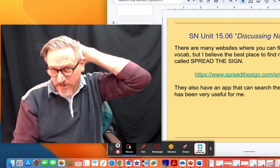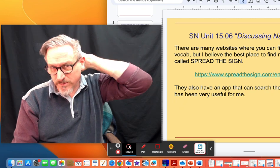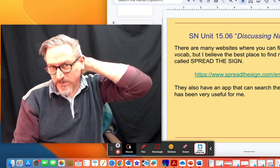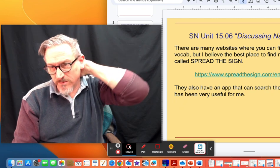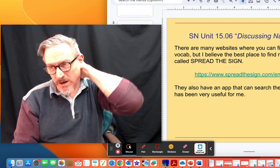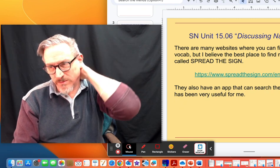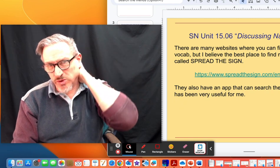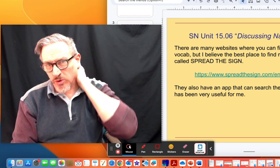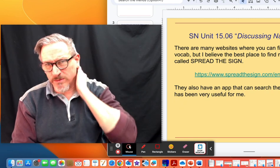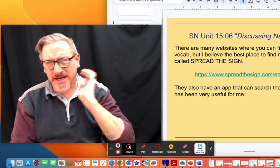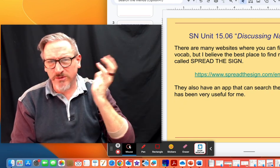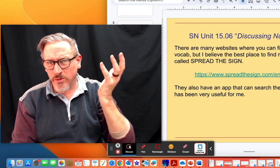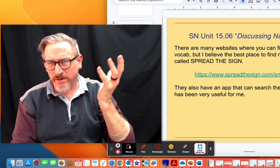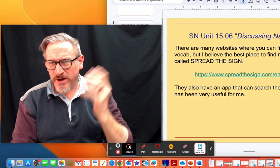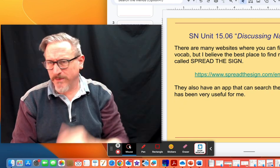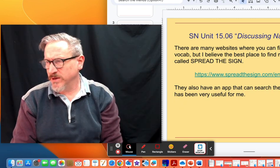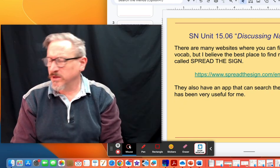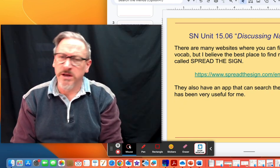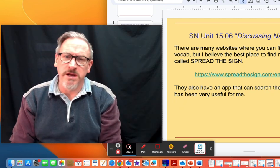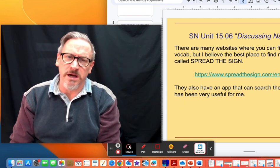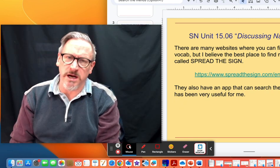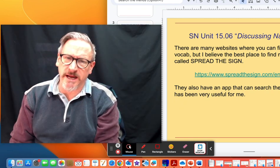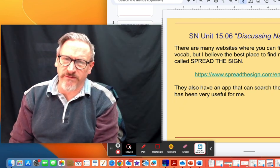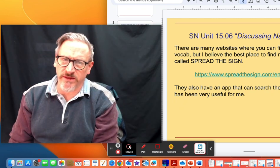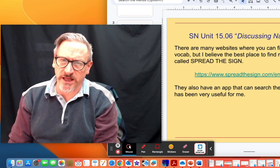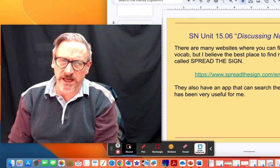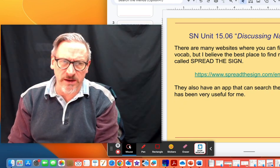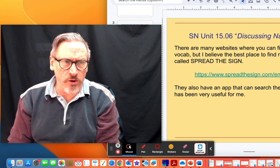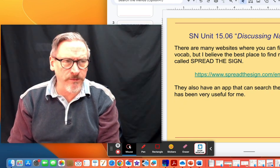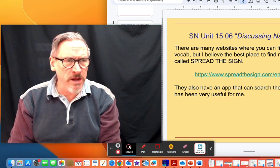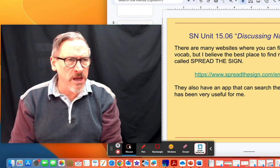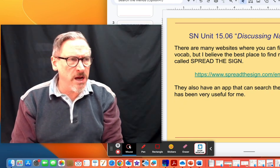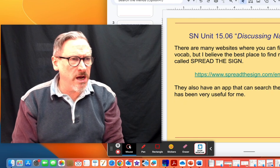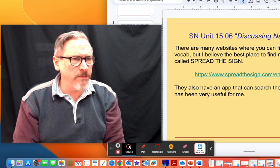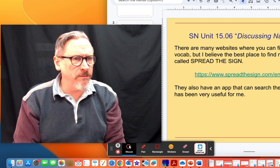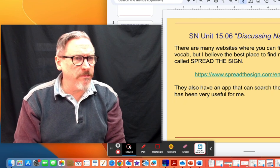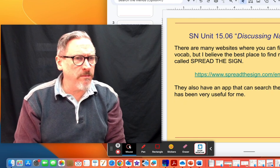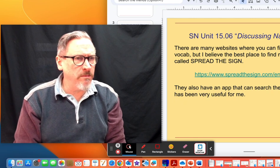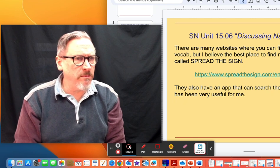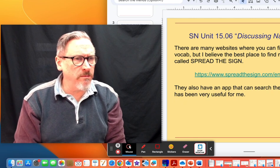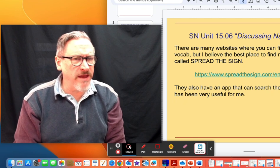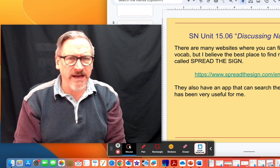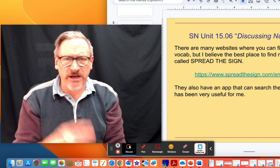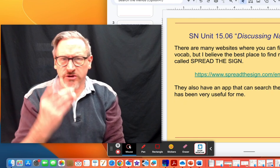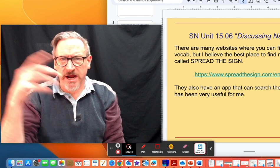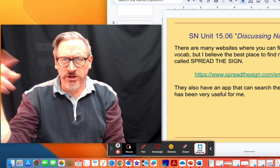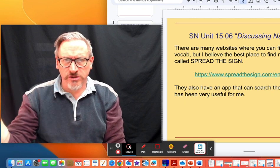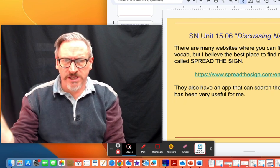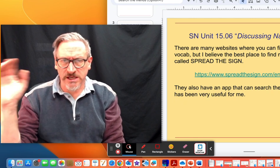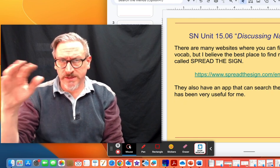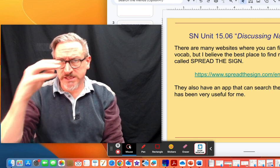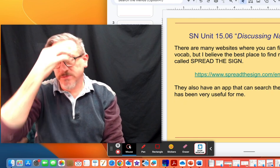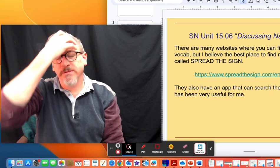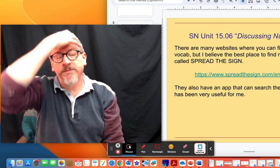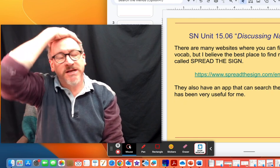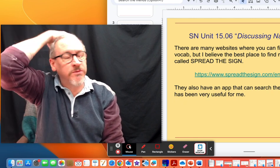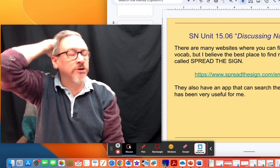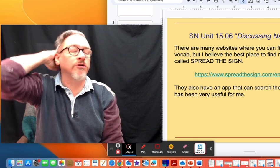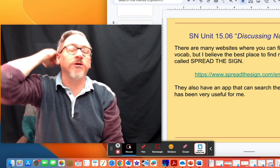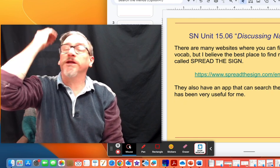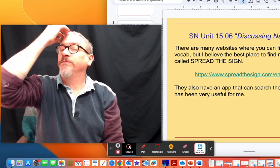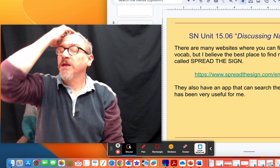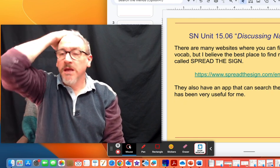have absorbed. I don't know whatever happened. I can't find the link anymore. That had international signs, but this is probably the